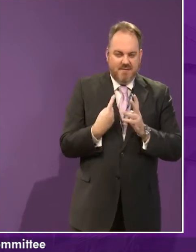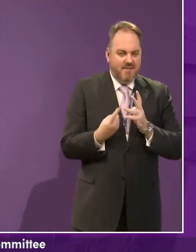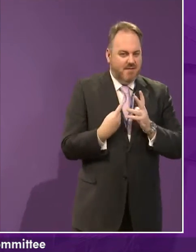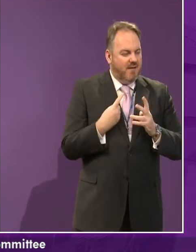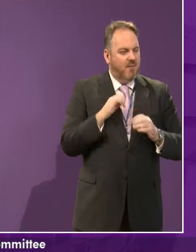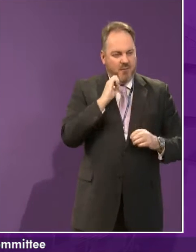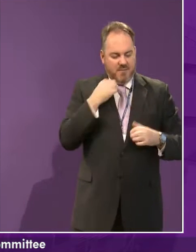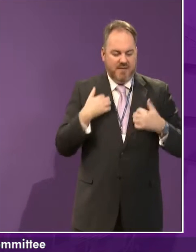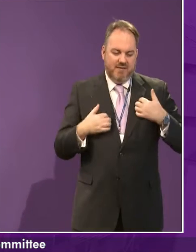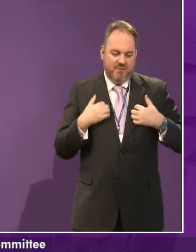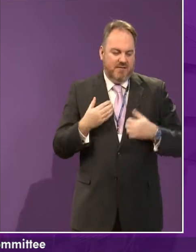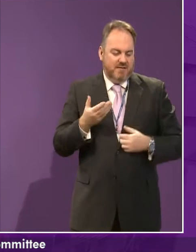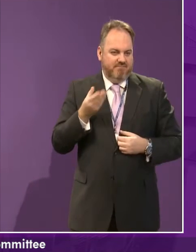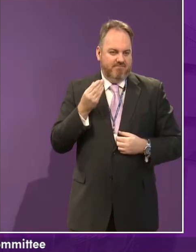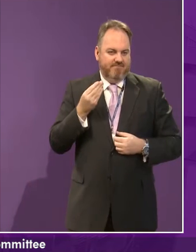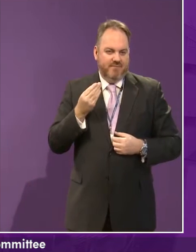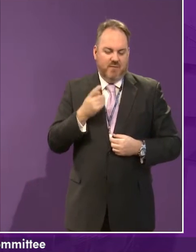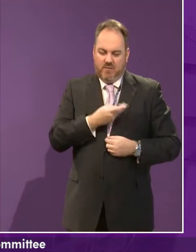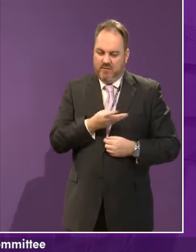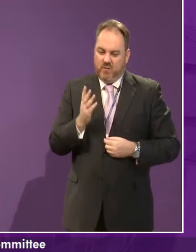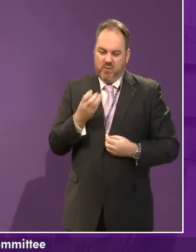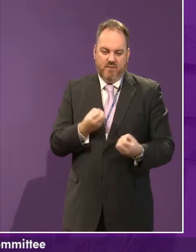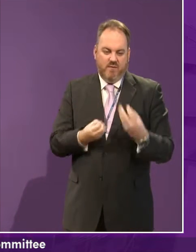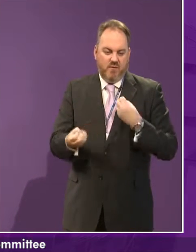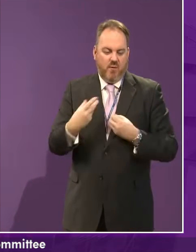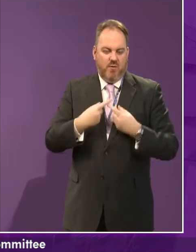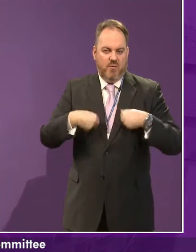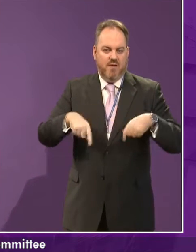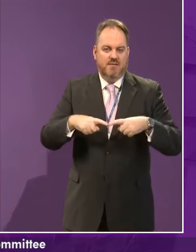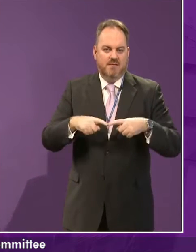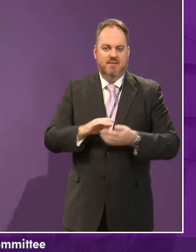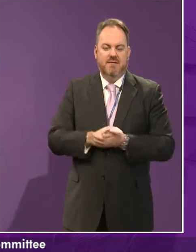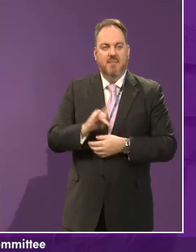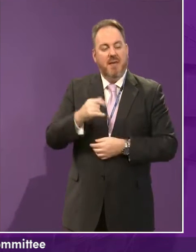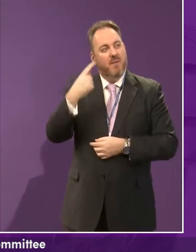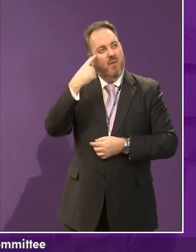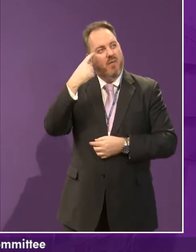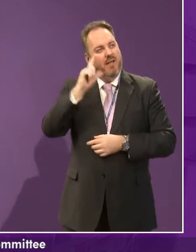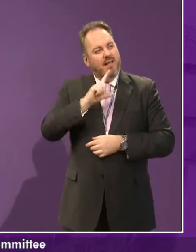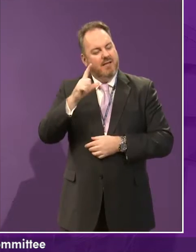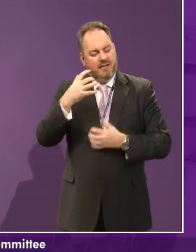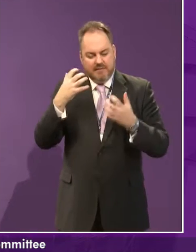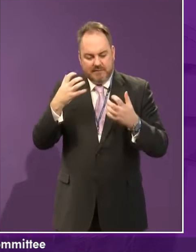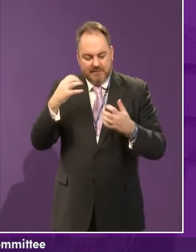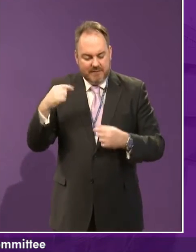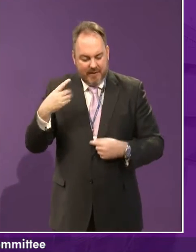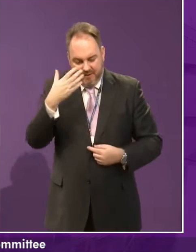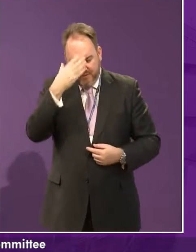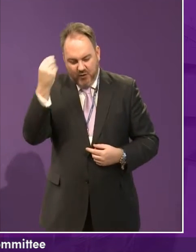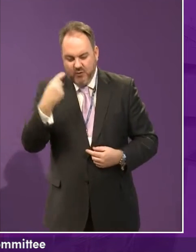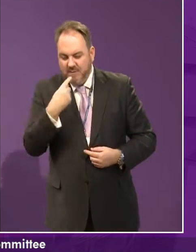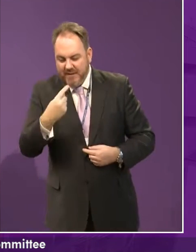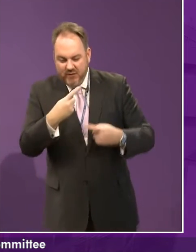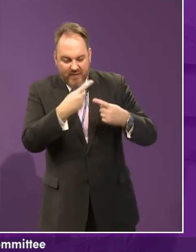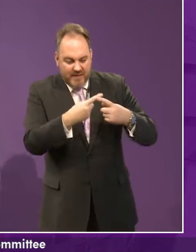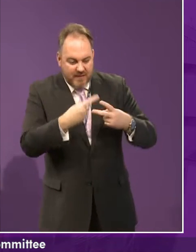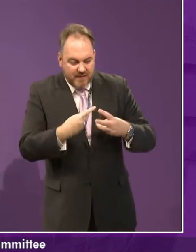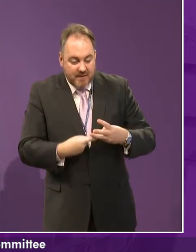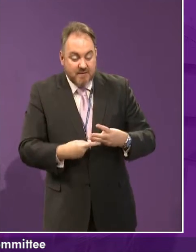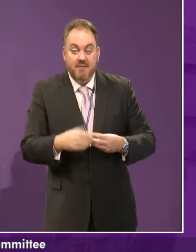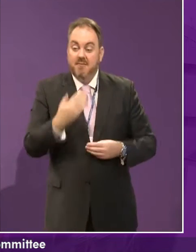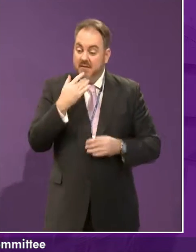will be following up as part of the committee inquiry. And if you go away and you think I should have said that, please get back in touch with us, because we'll be happy to hear from